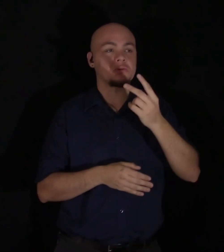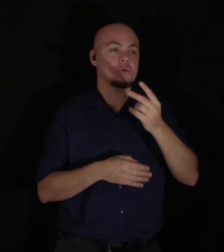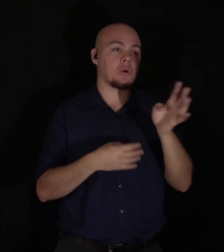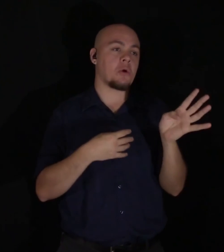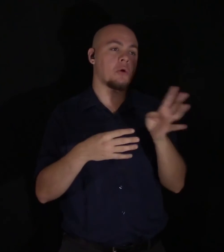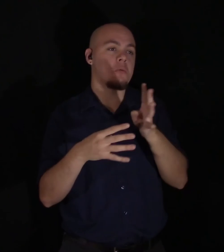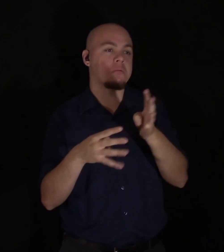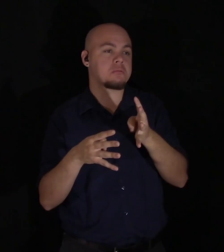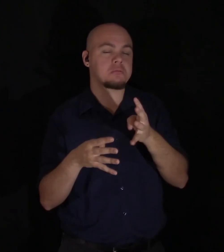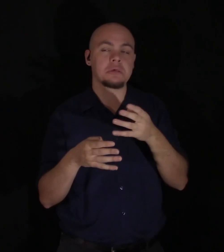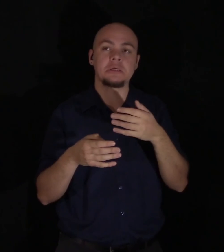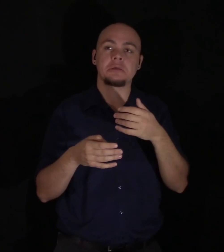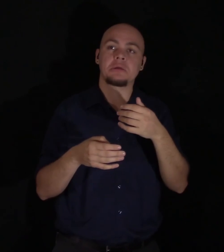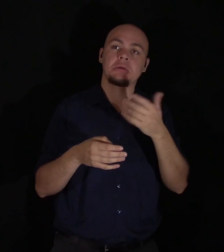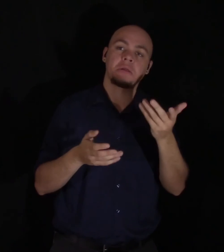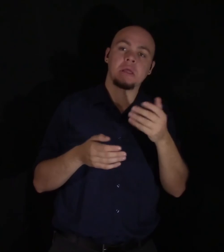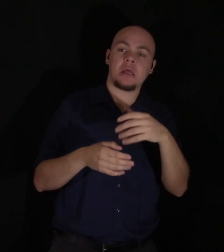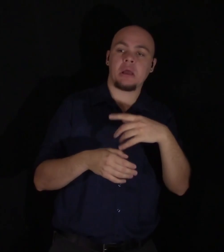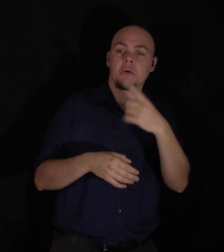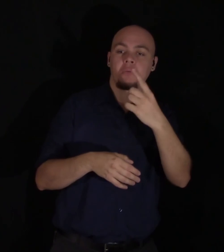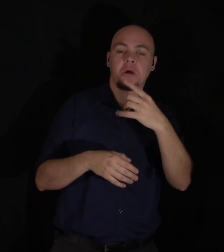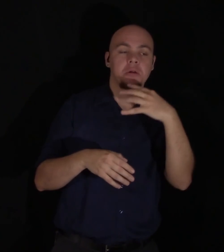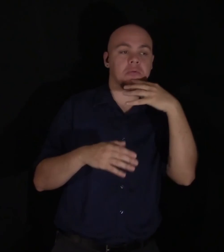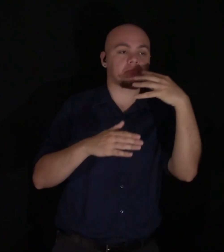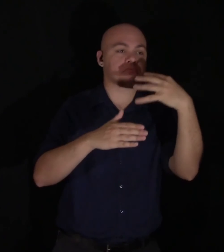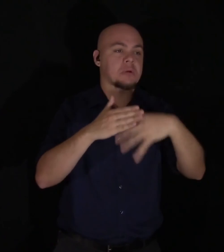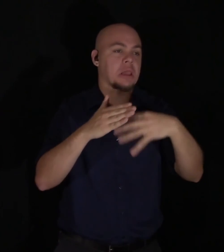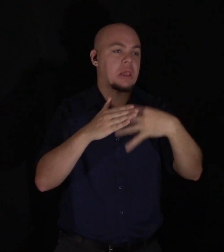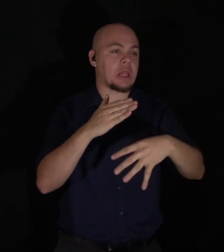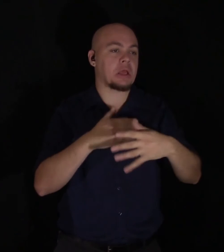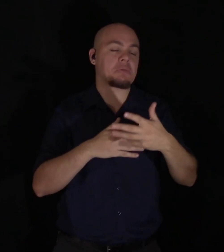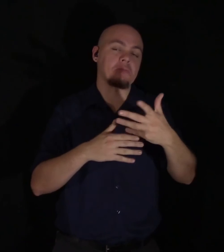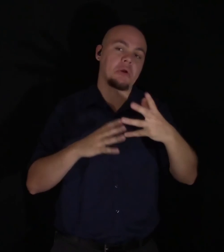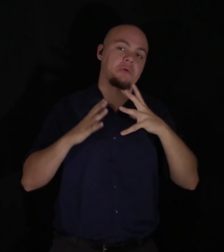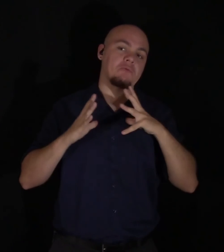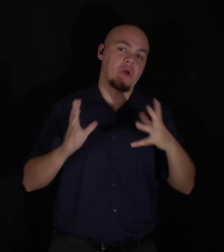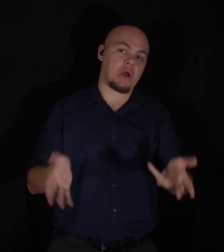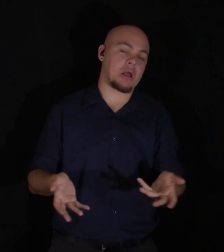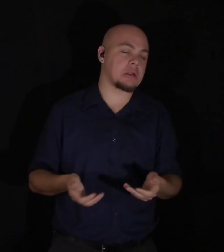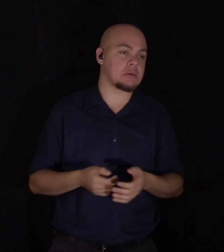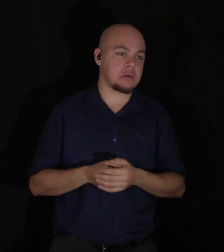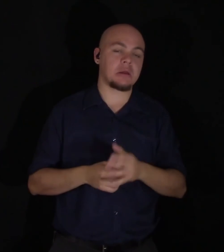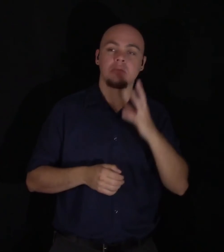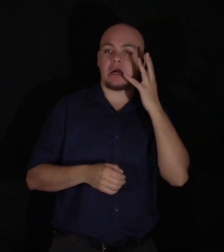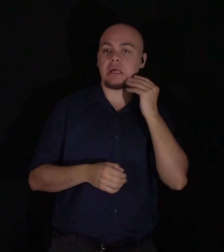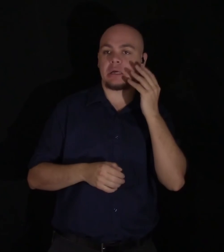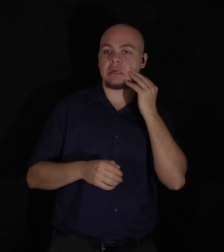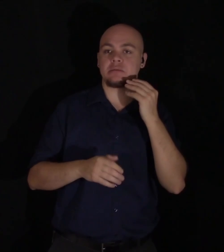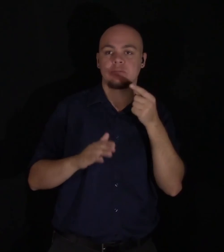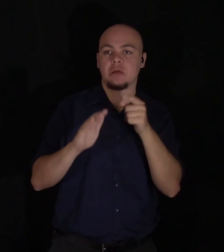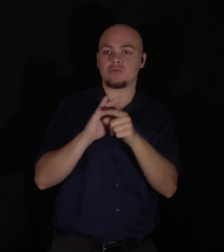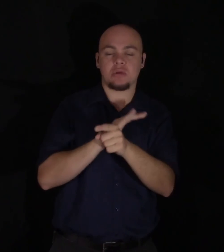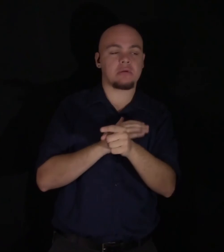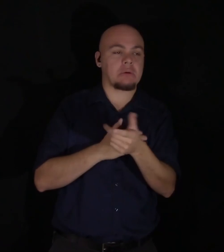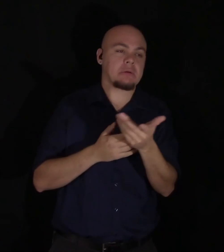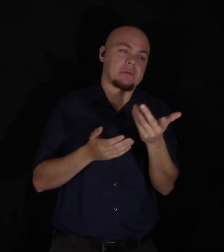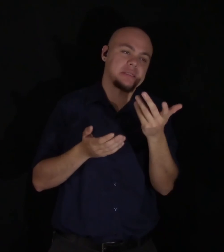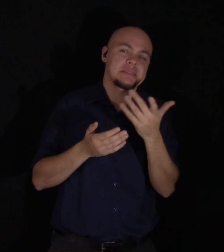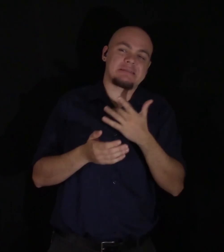the springing of a leak are accidents which experienced navigators scarcely remember to record, and I shall